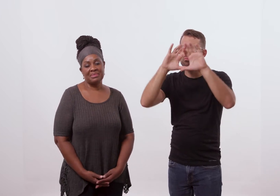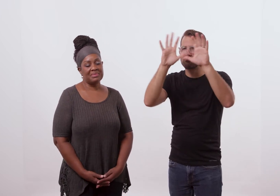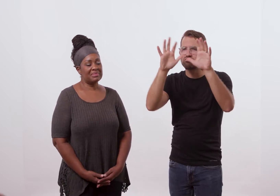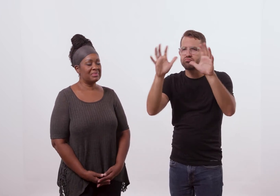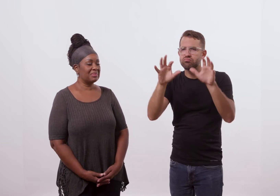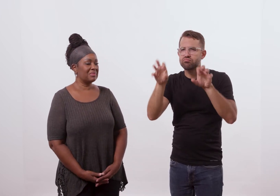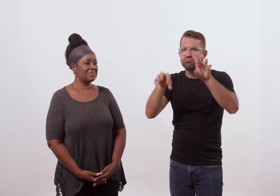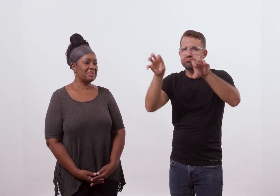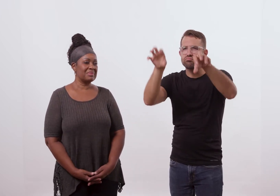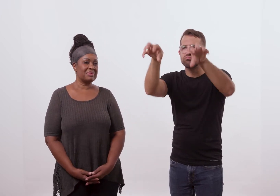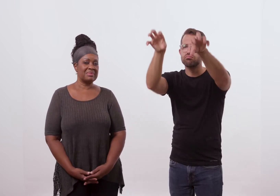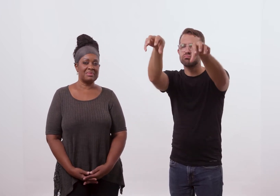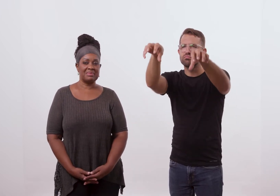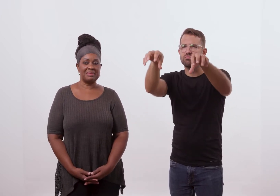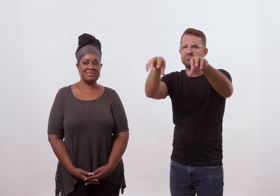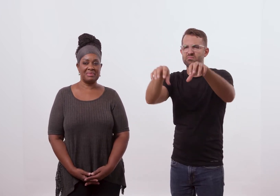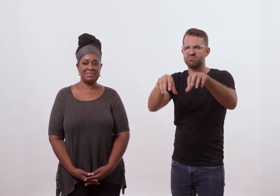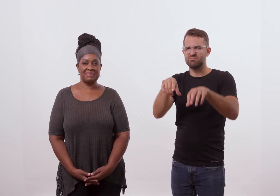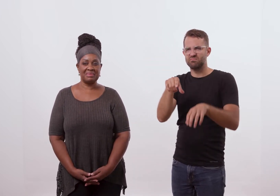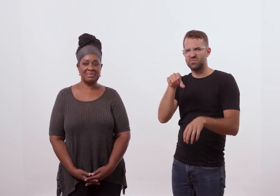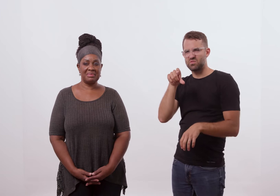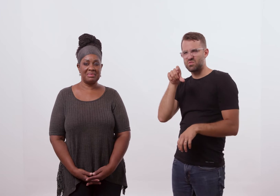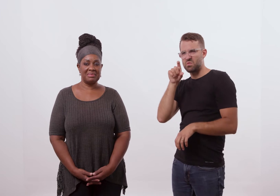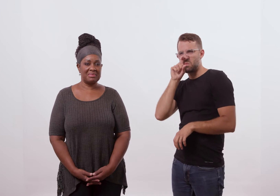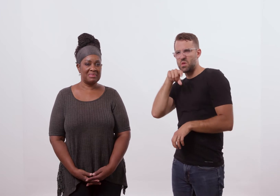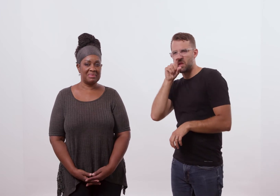And a scavenger bird.